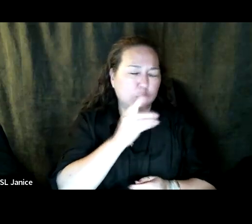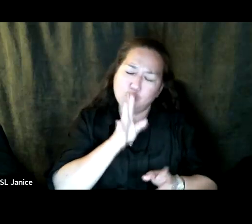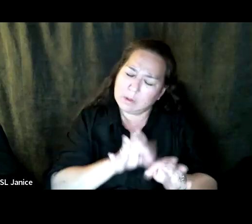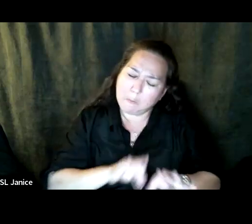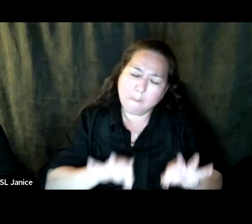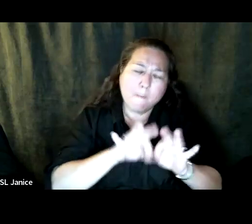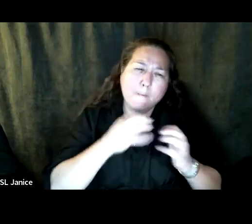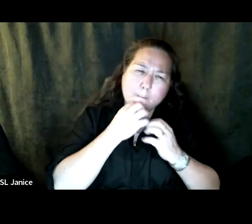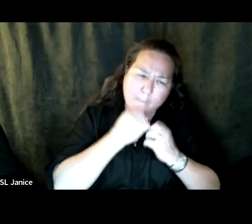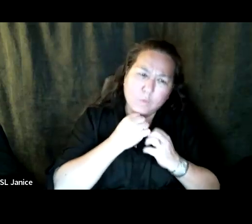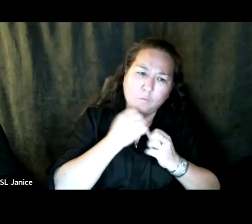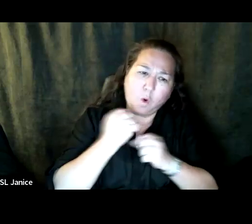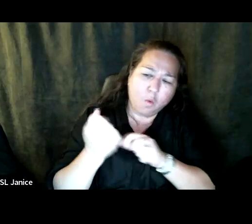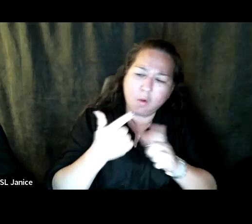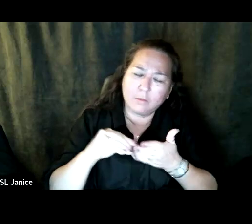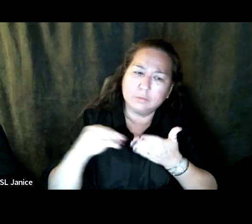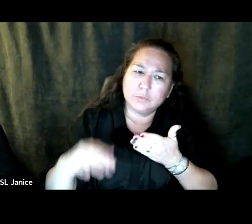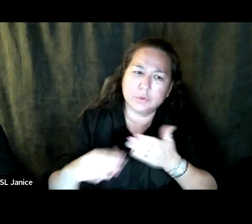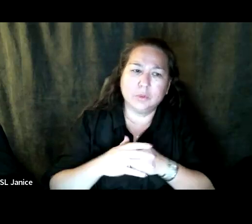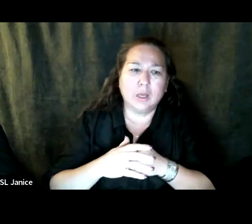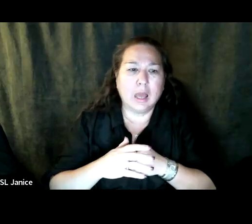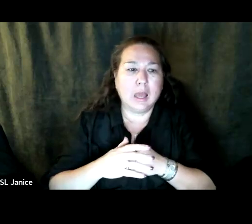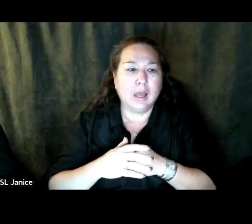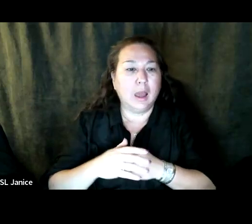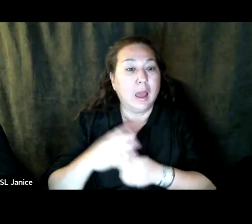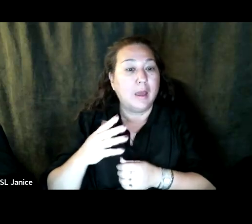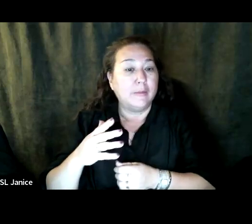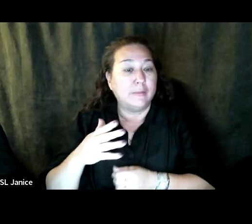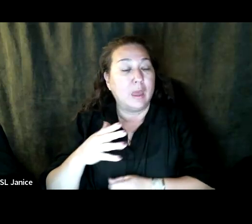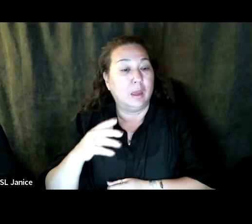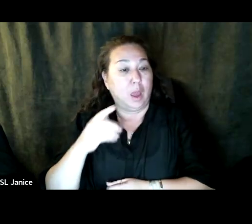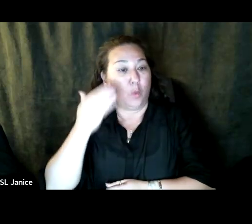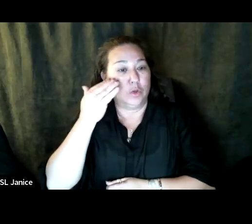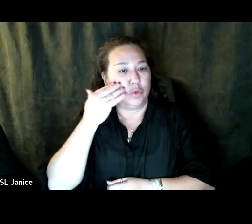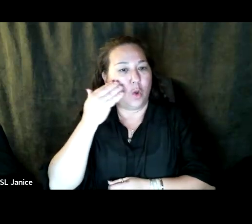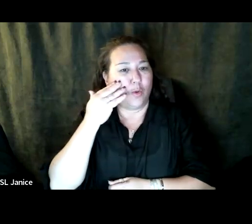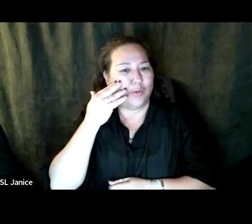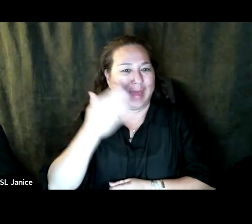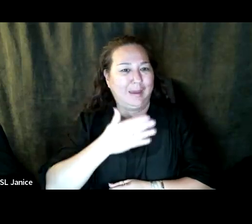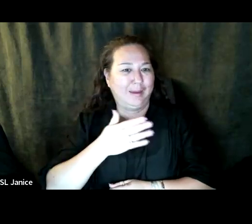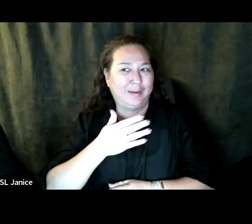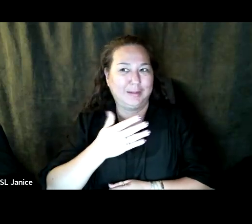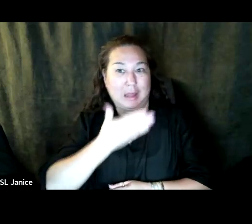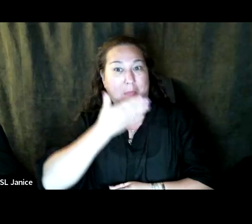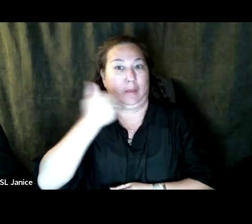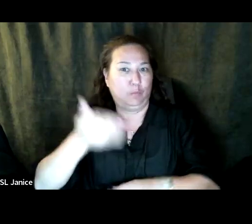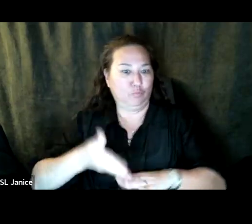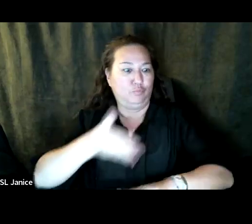we have in schools, the better performance the students would have in school. So it is something that is critical. Nutrition is very